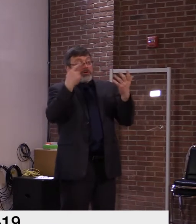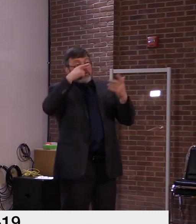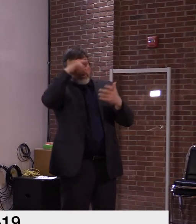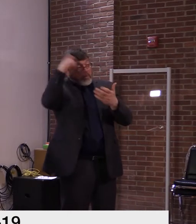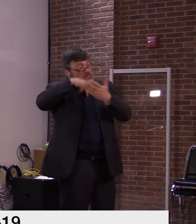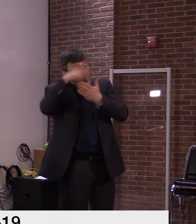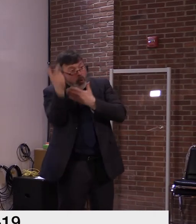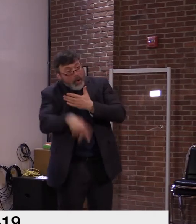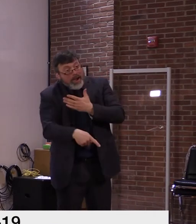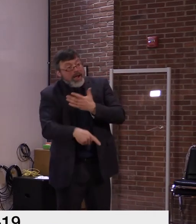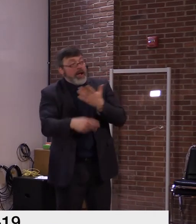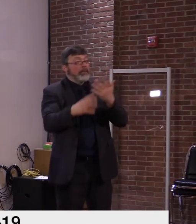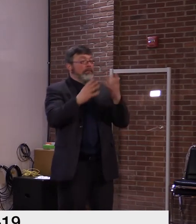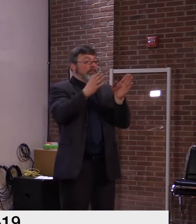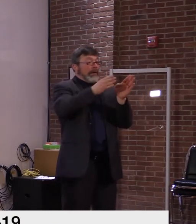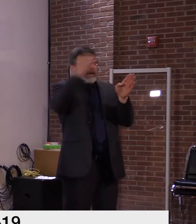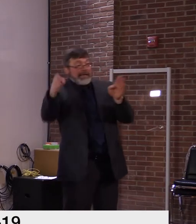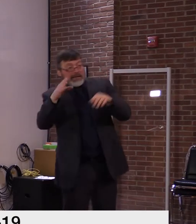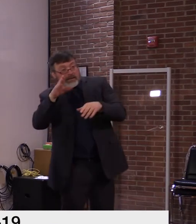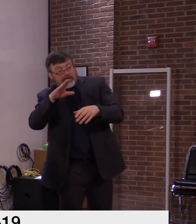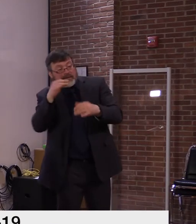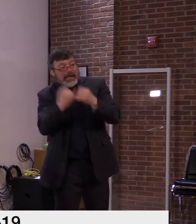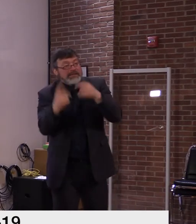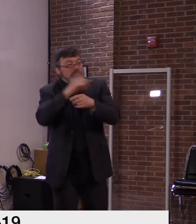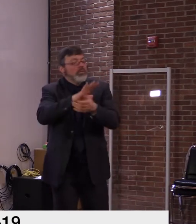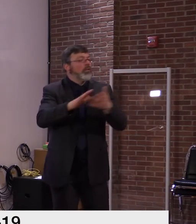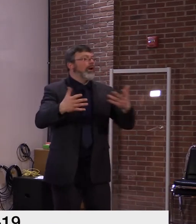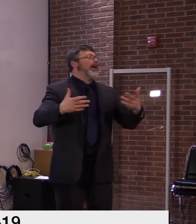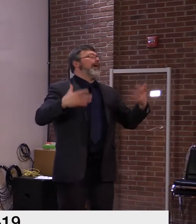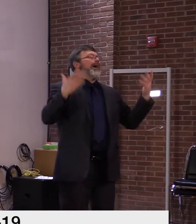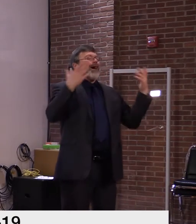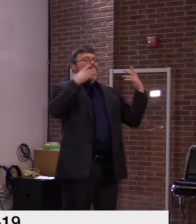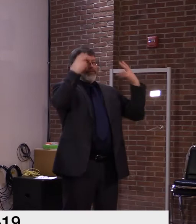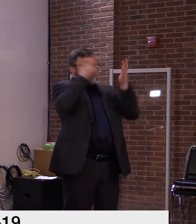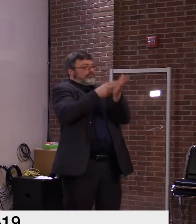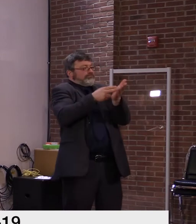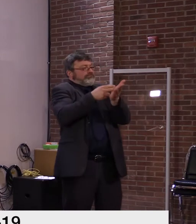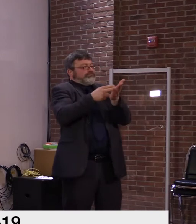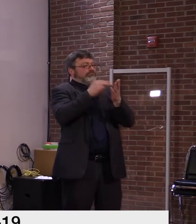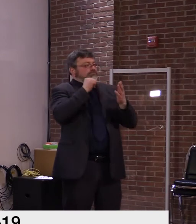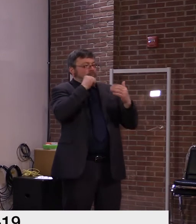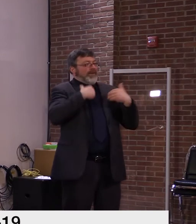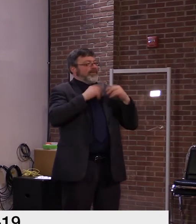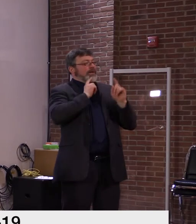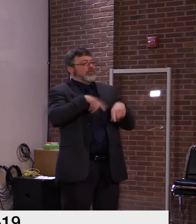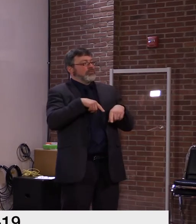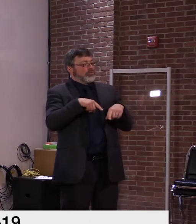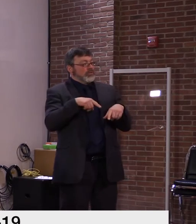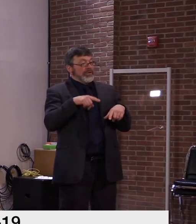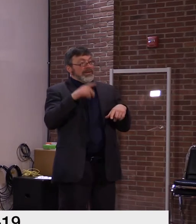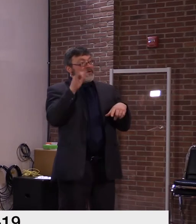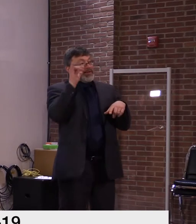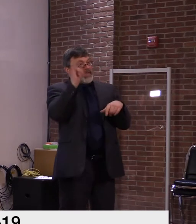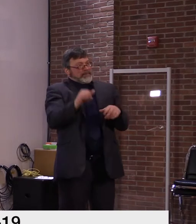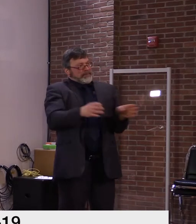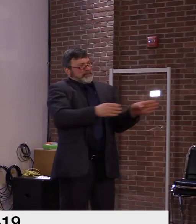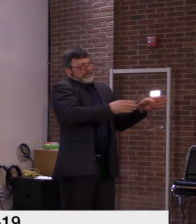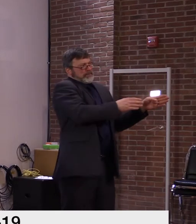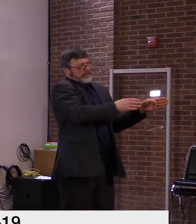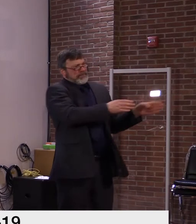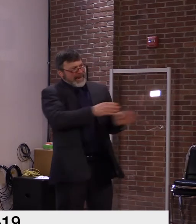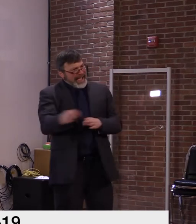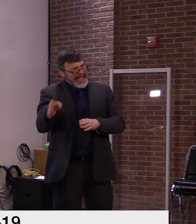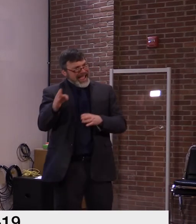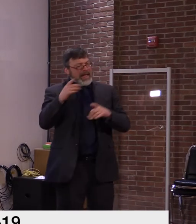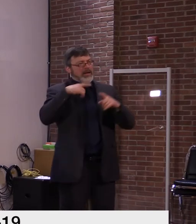we can carve out a couple weeks to really do that assessment, we're going to be in a really good position to create strategies that will actually work. And I think the other piece is that